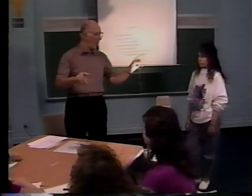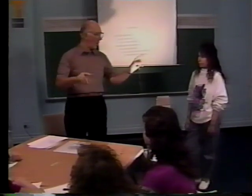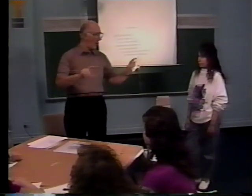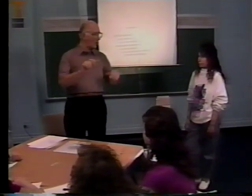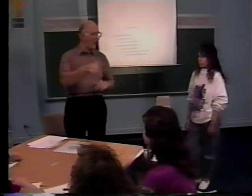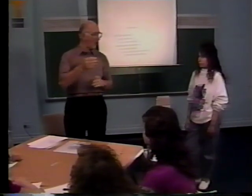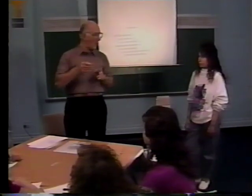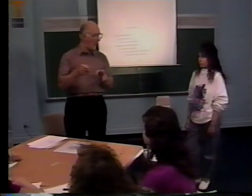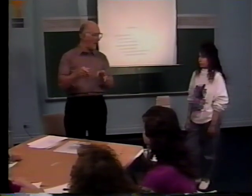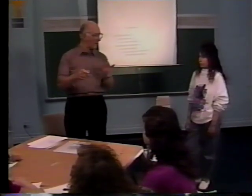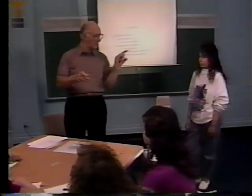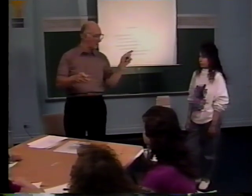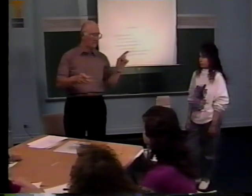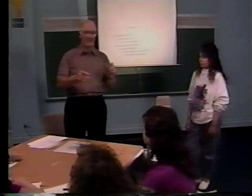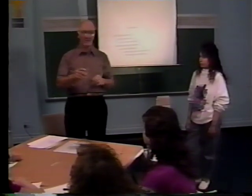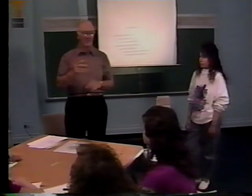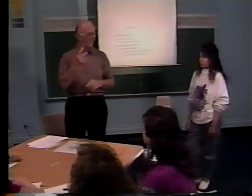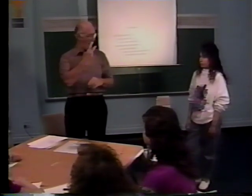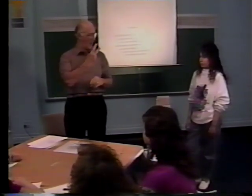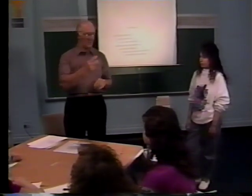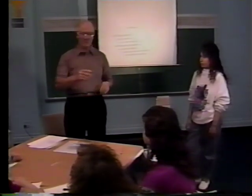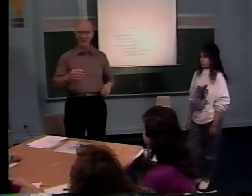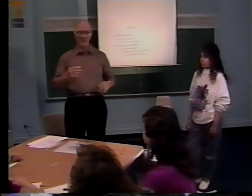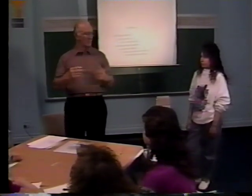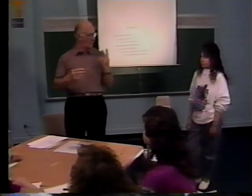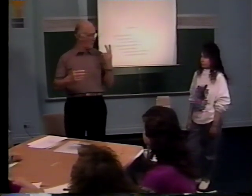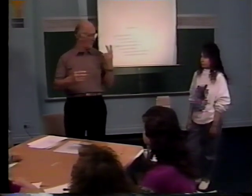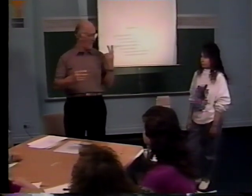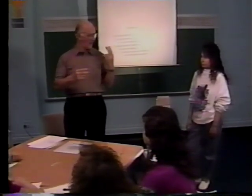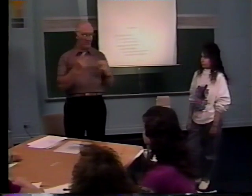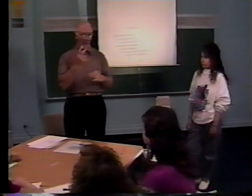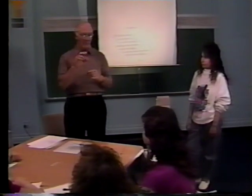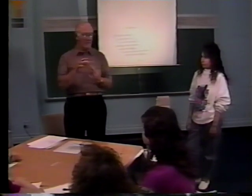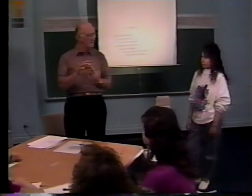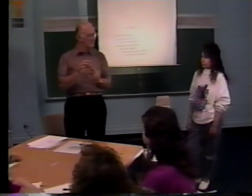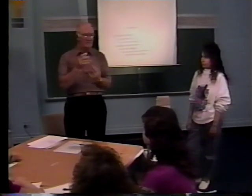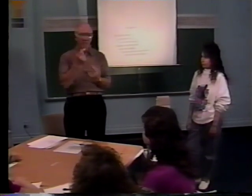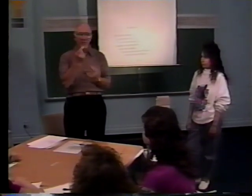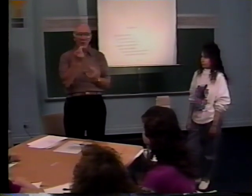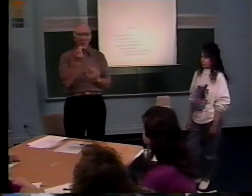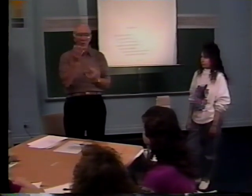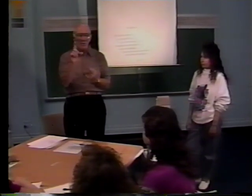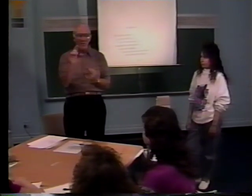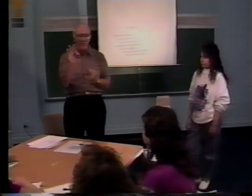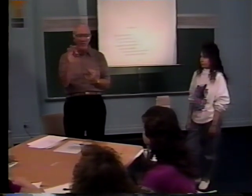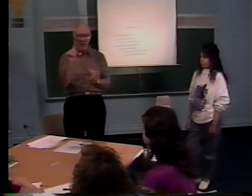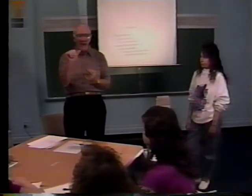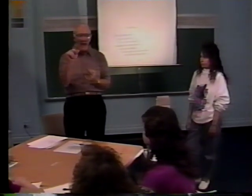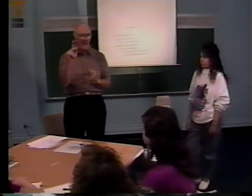Oh, another way. Well, two flakes, maybe few flakes.